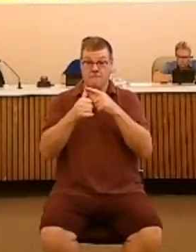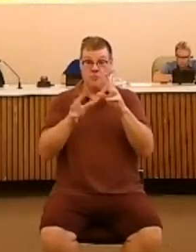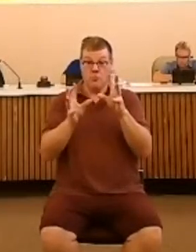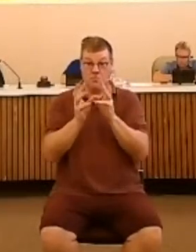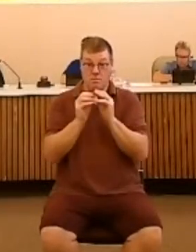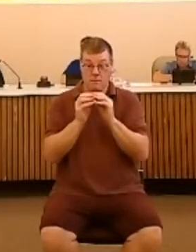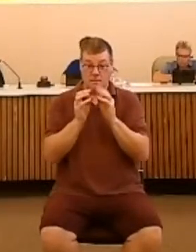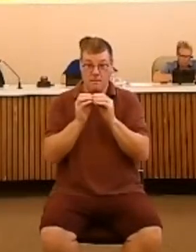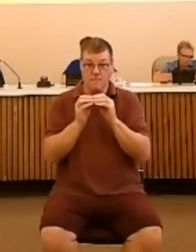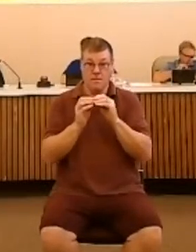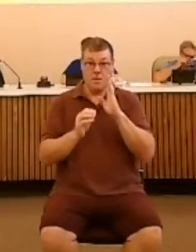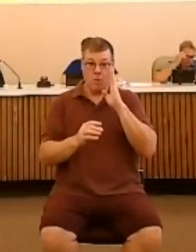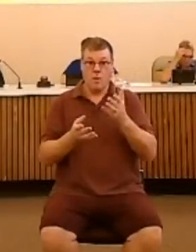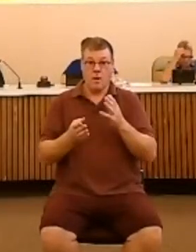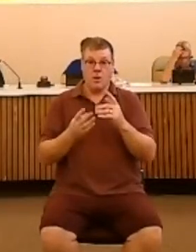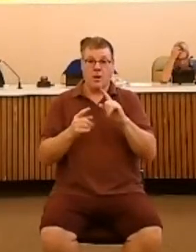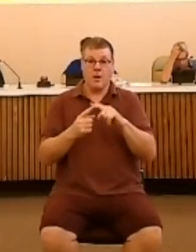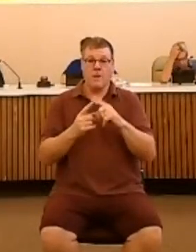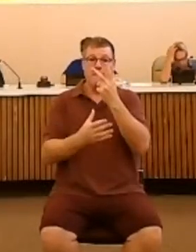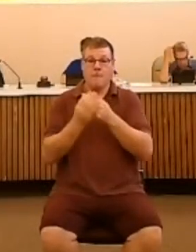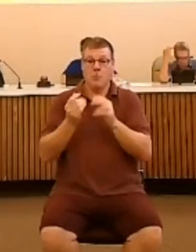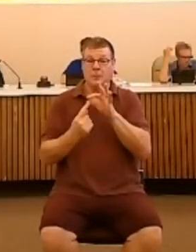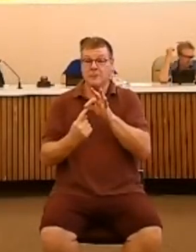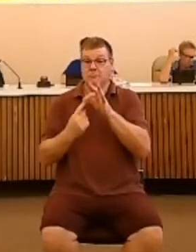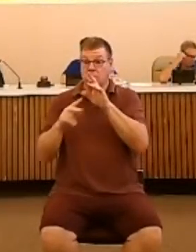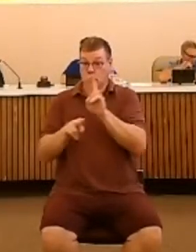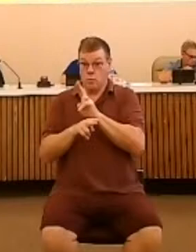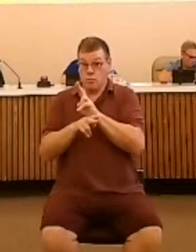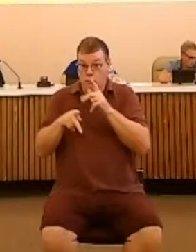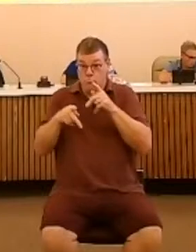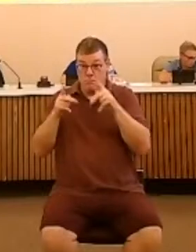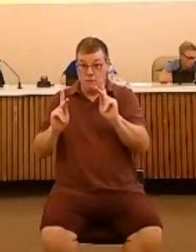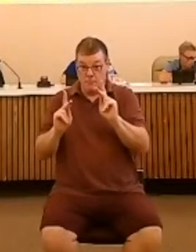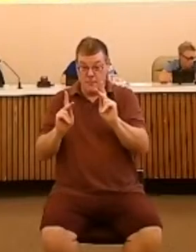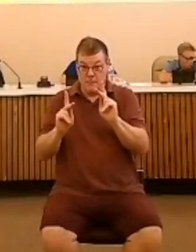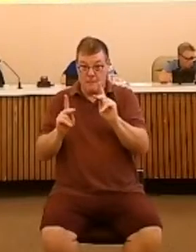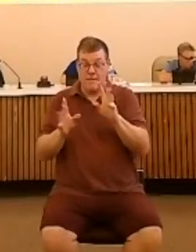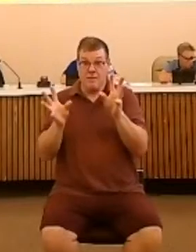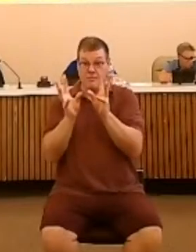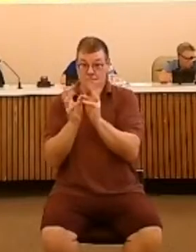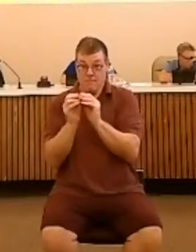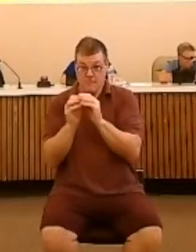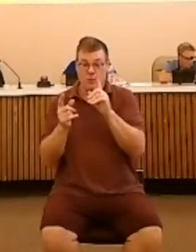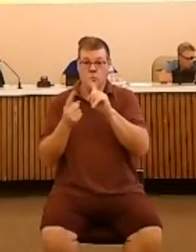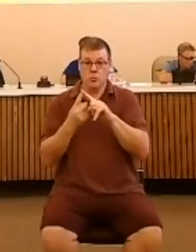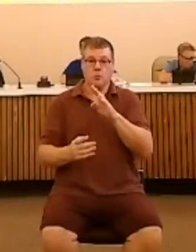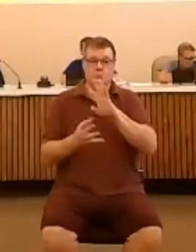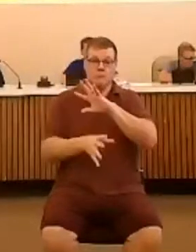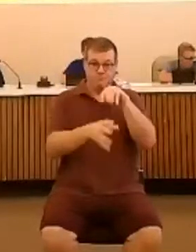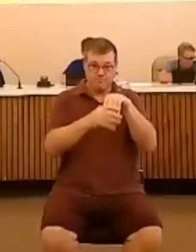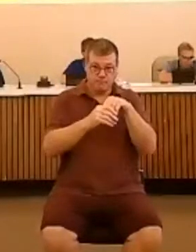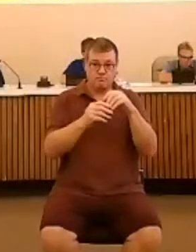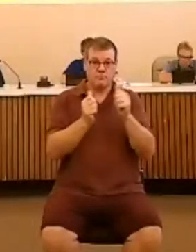where we've folded the special use permit hearings into the town board